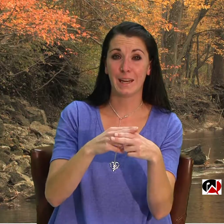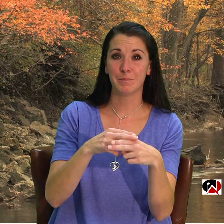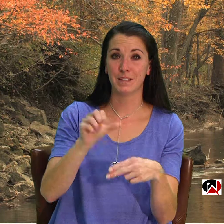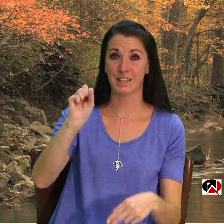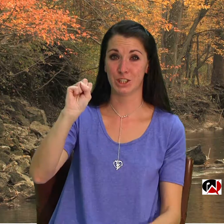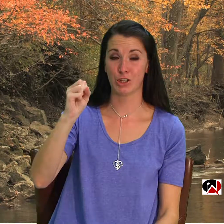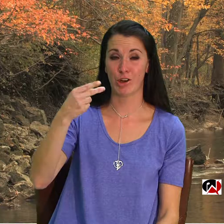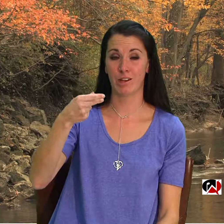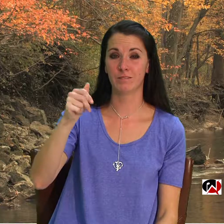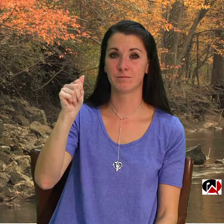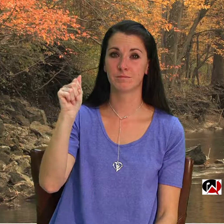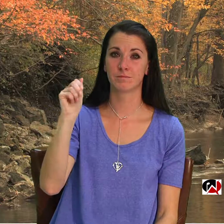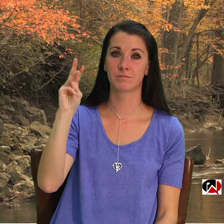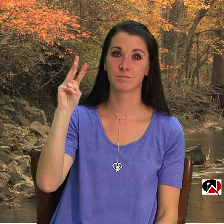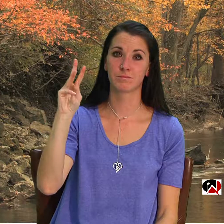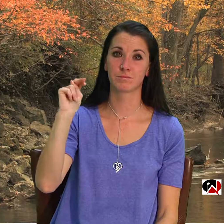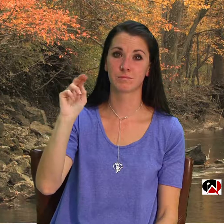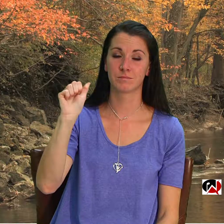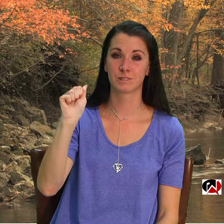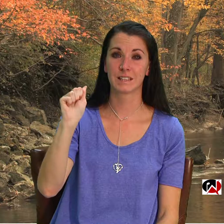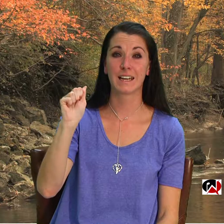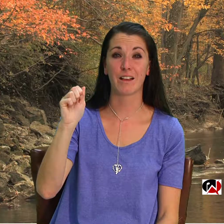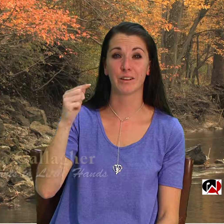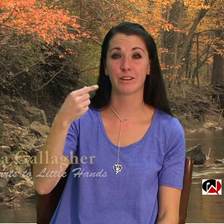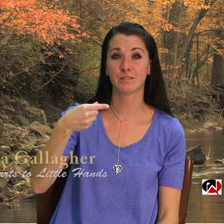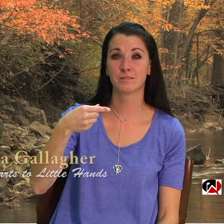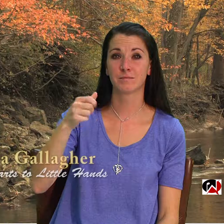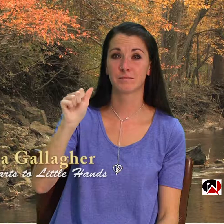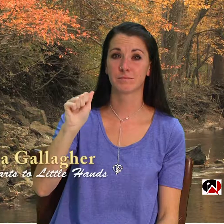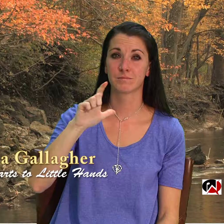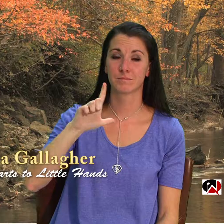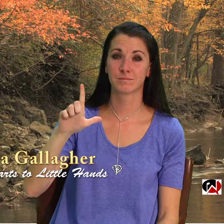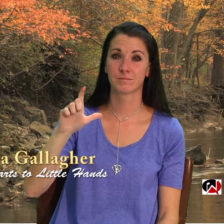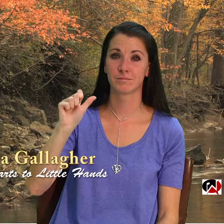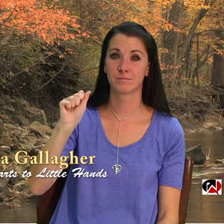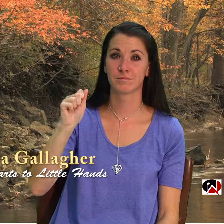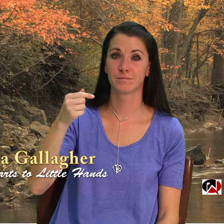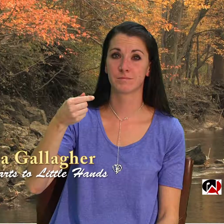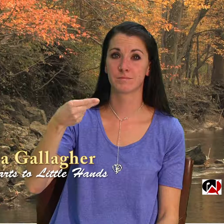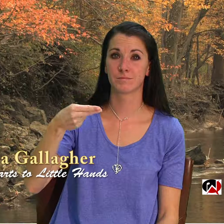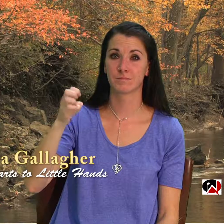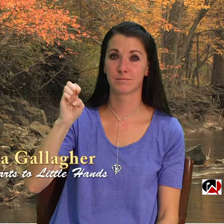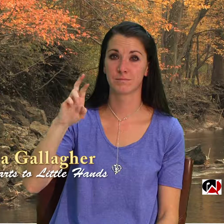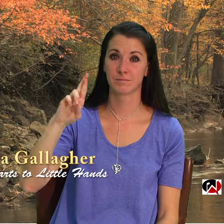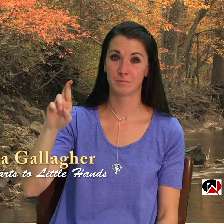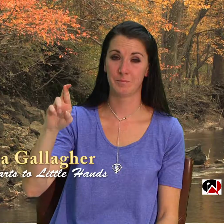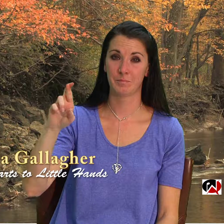Hello and good morning, and welcome to the Signing Corner. My name is Shawna